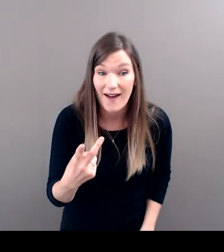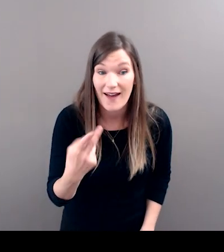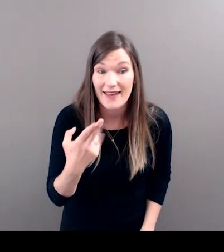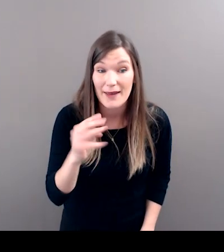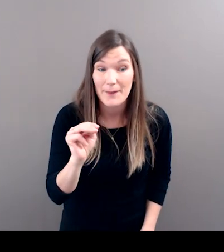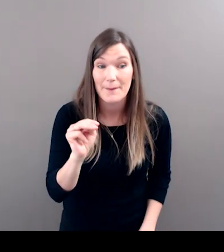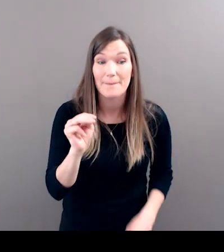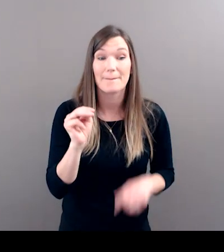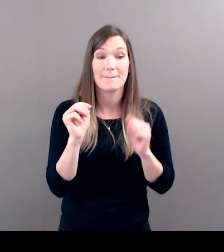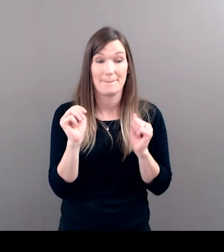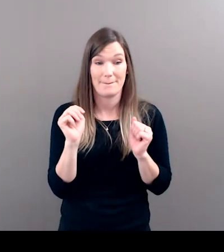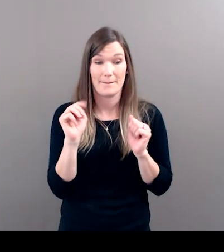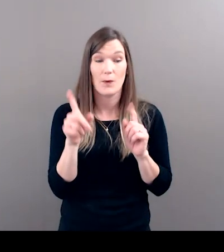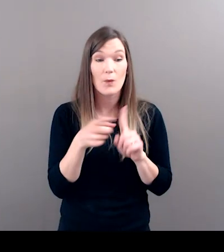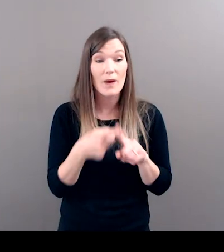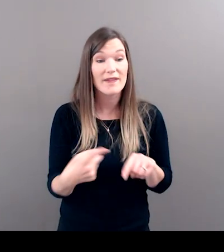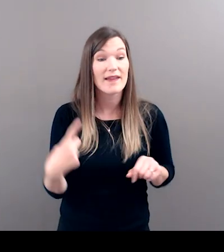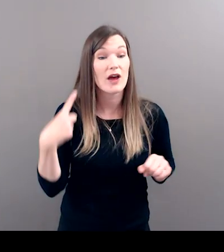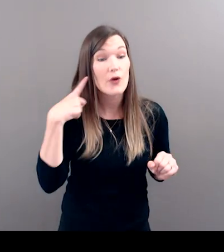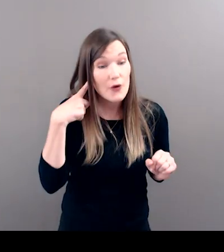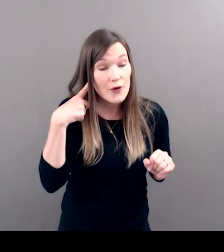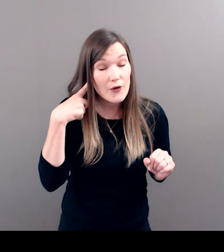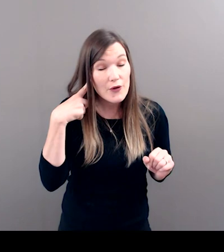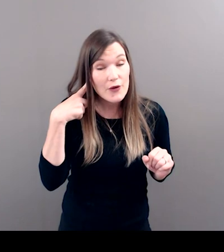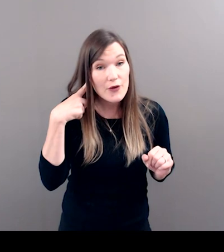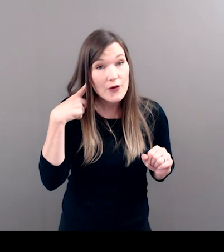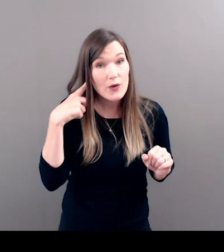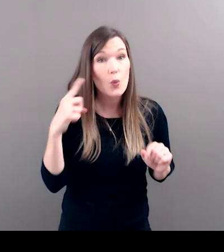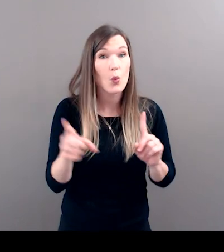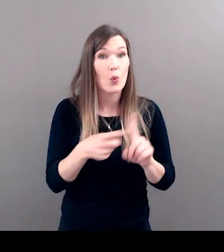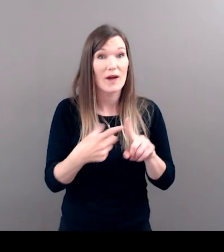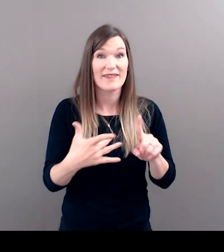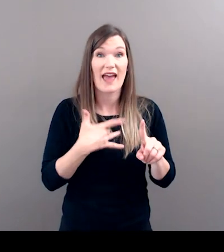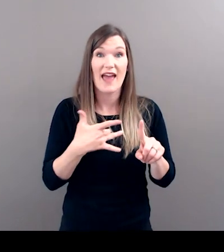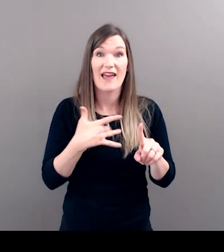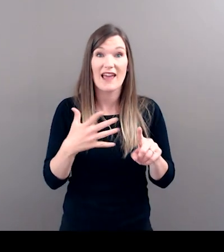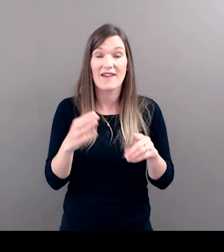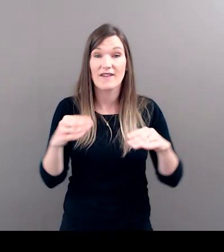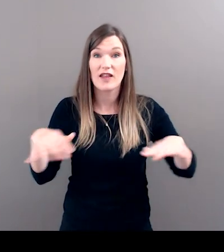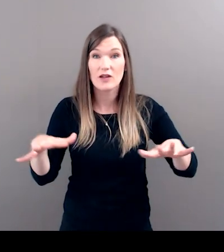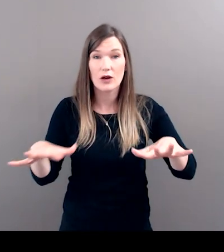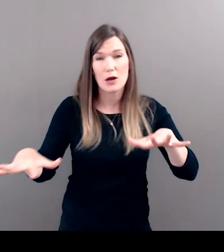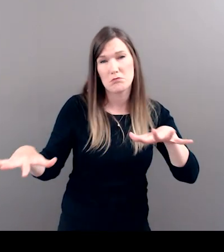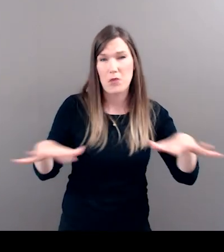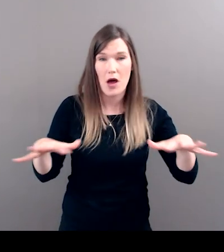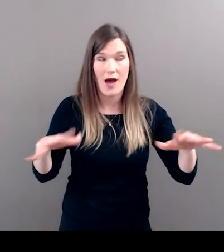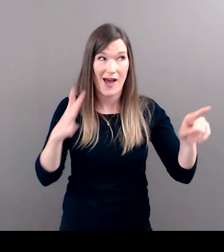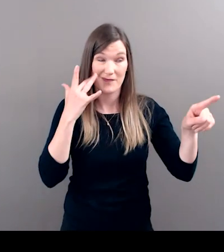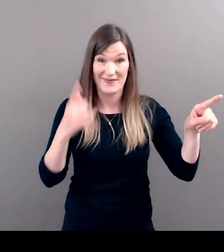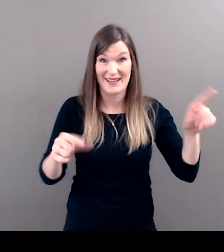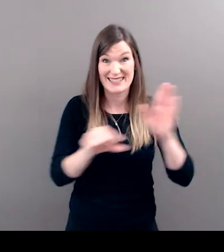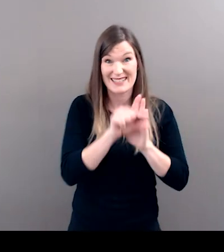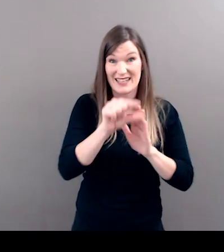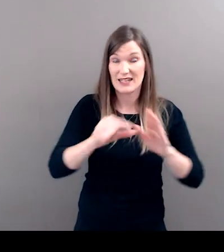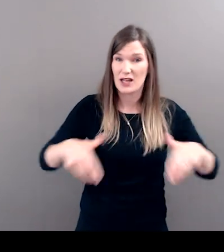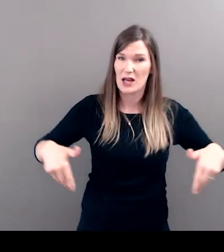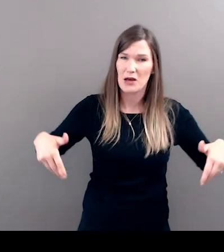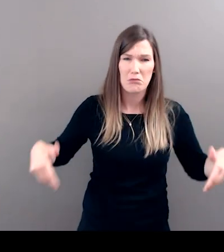when they heard him, when they felt the ground shake from 9 feet, 9 inches tall, whatever, how much he